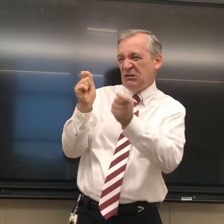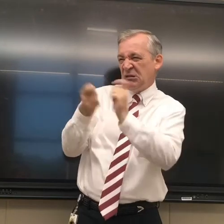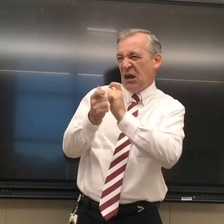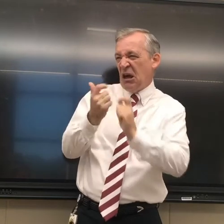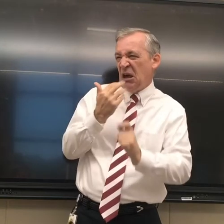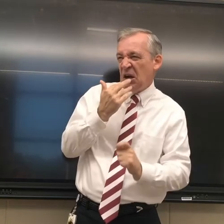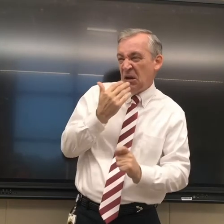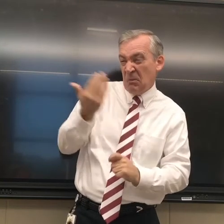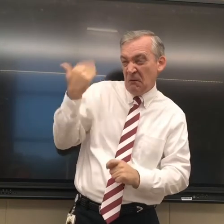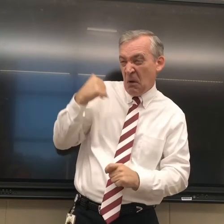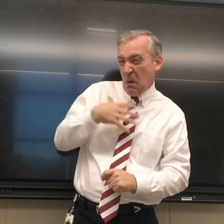gray.